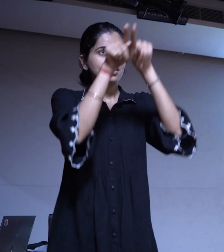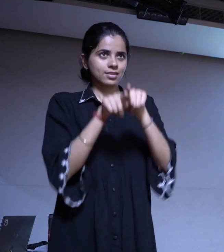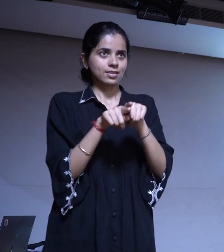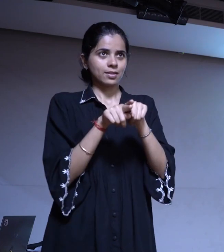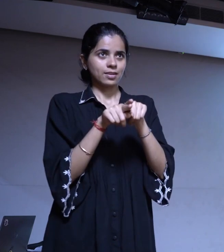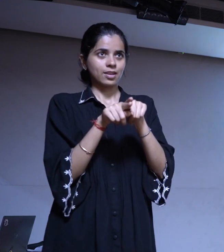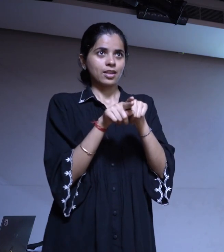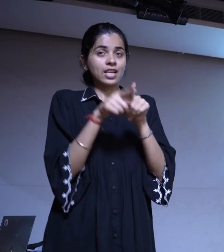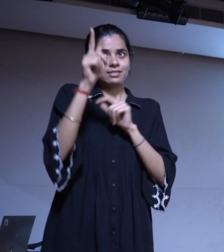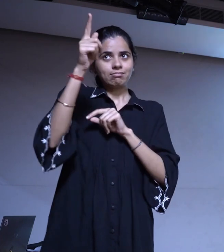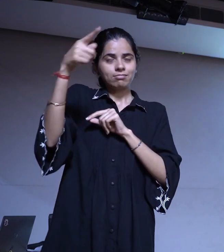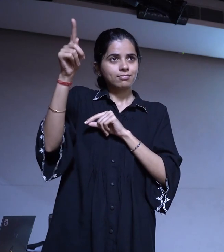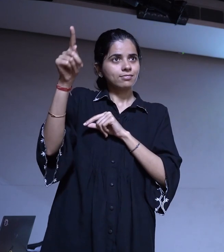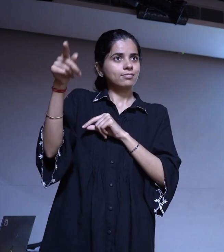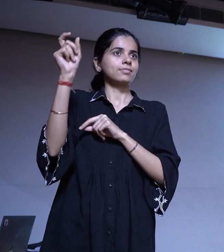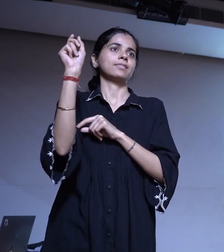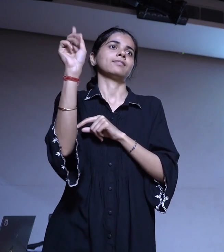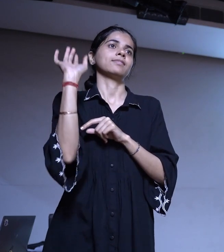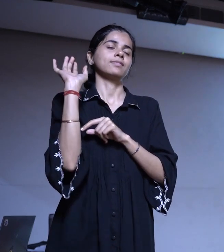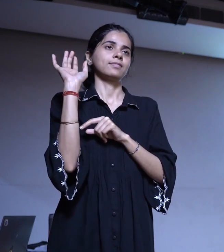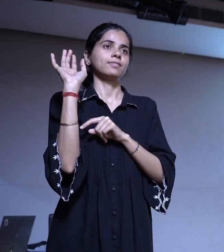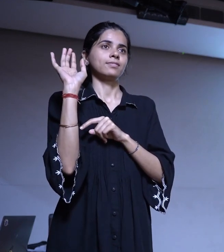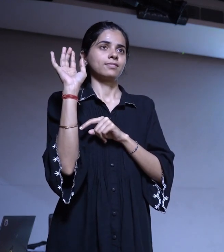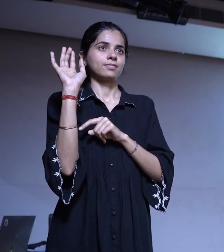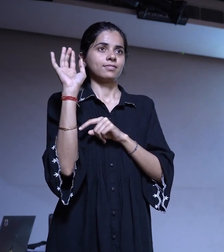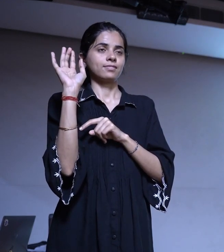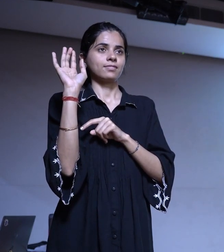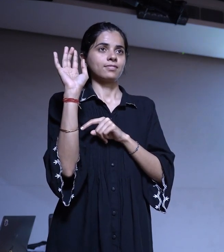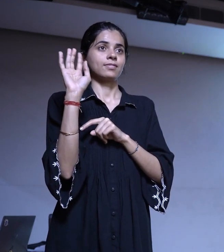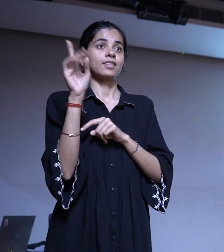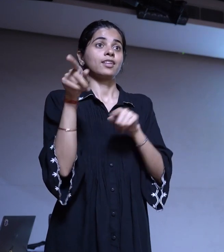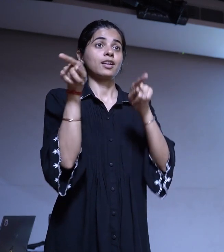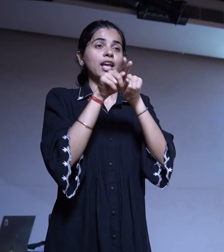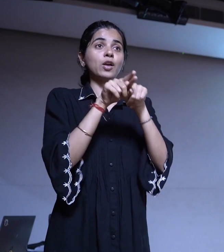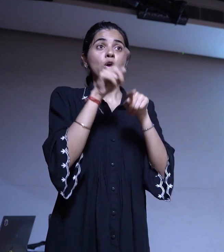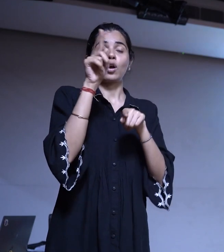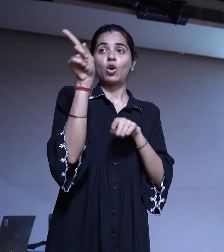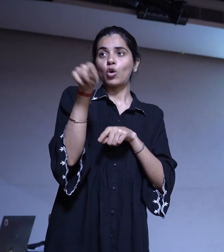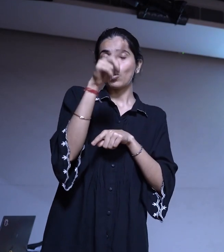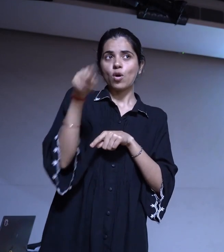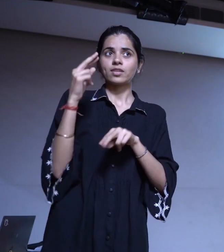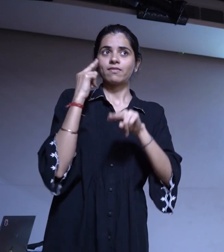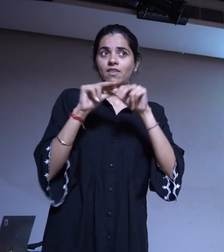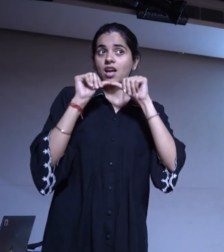click on the tick mark else click on the cross mark